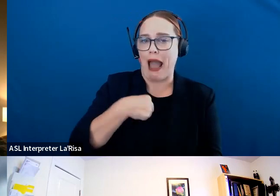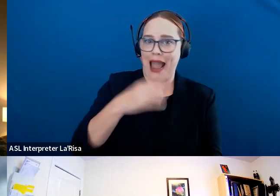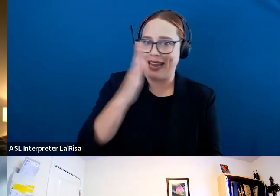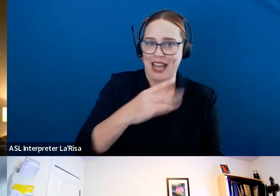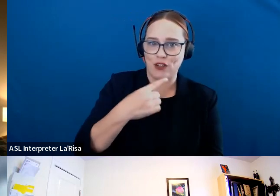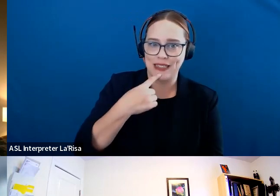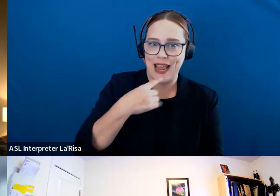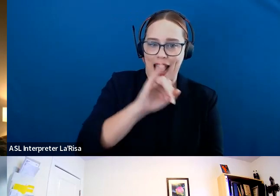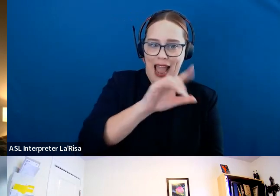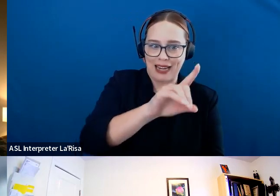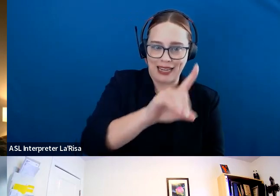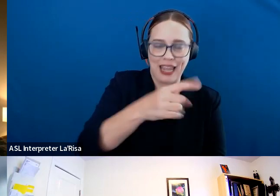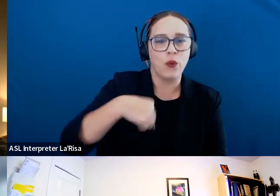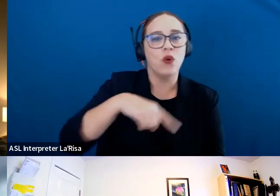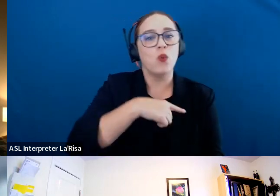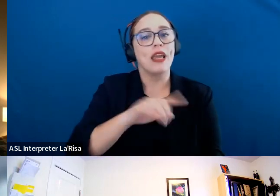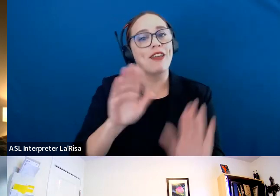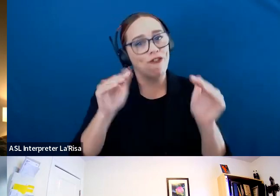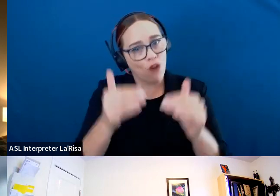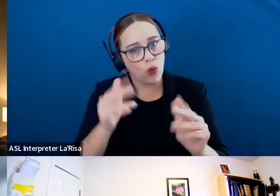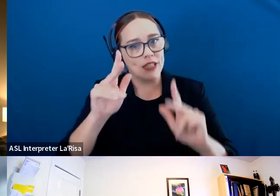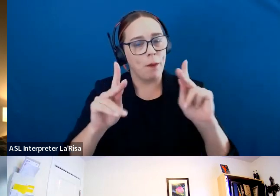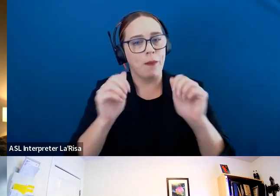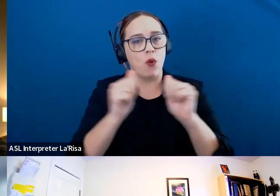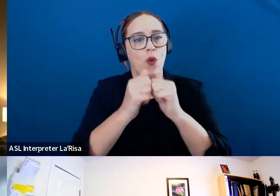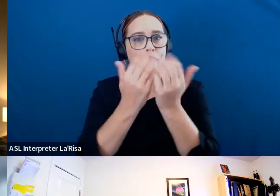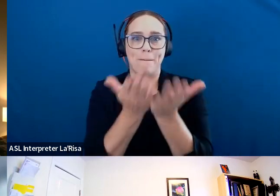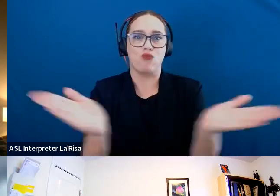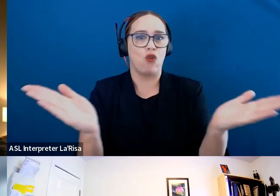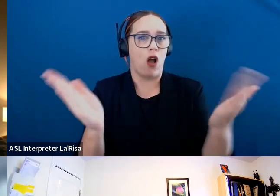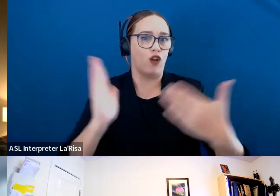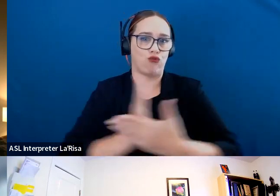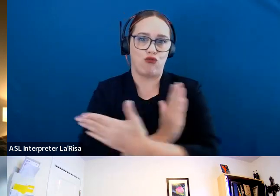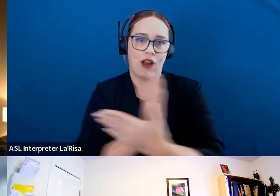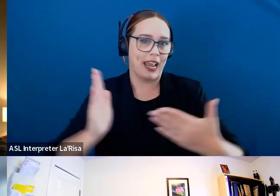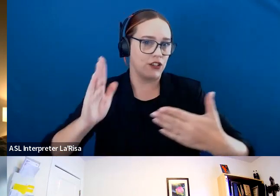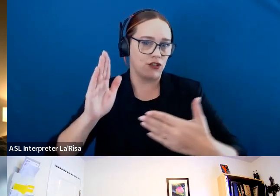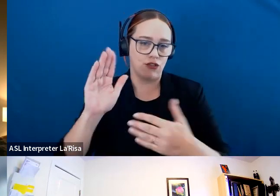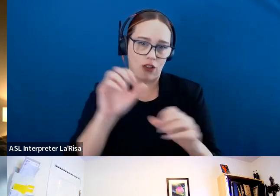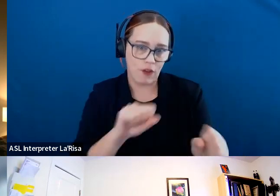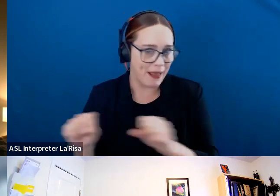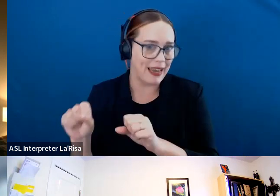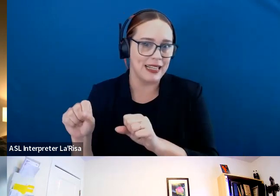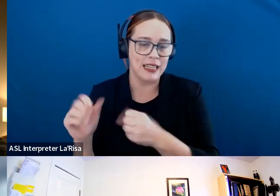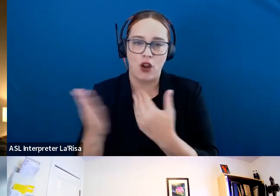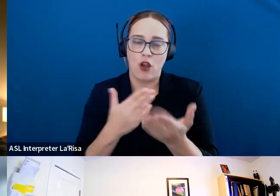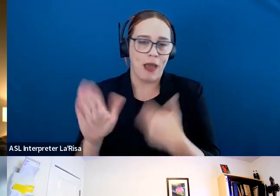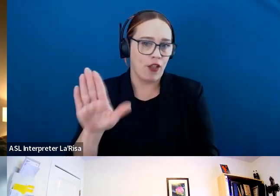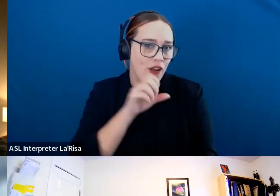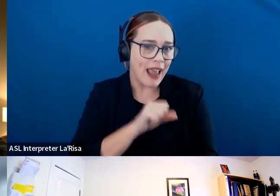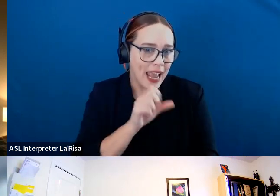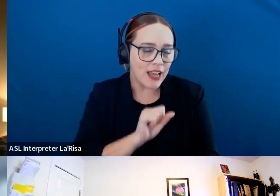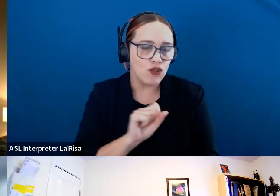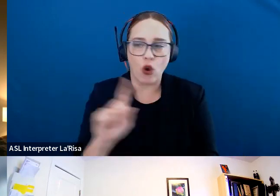people with a broad range of abilities, no matter what age they are or where they're from. So I just want to clarify that we